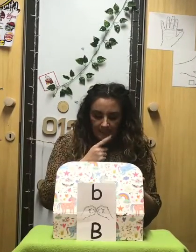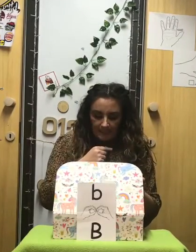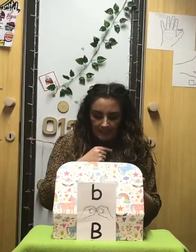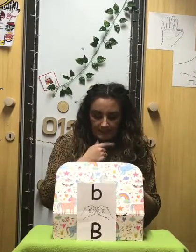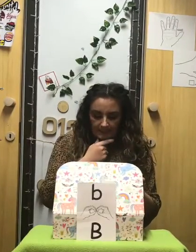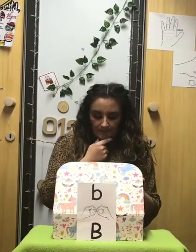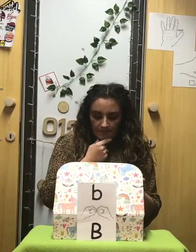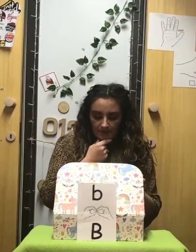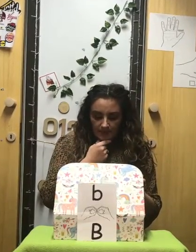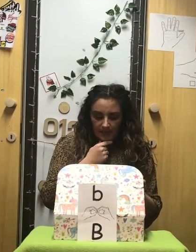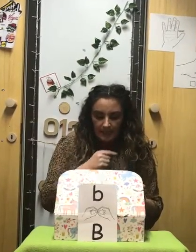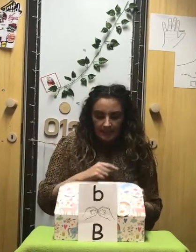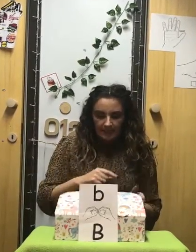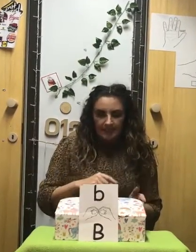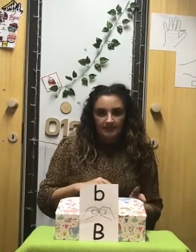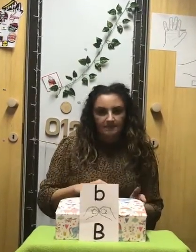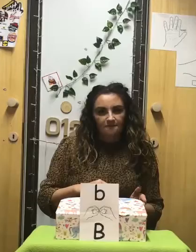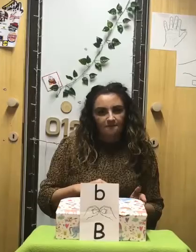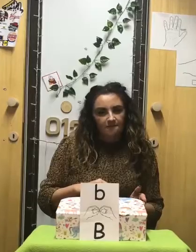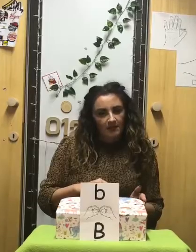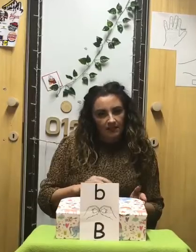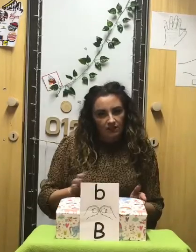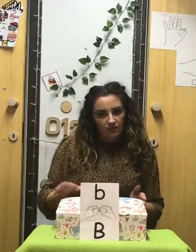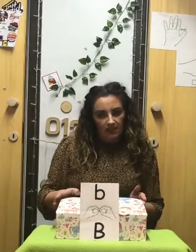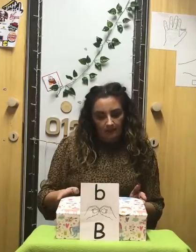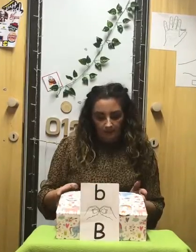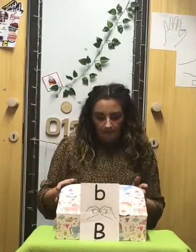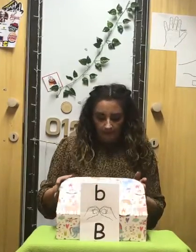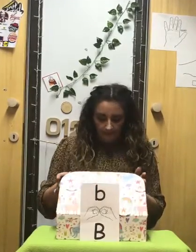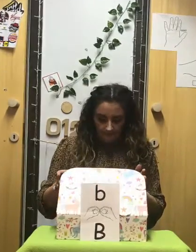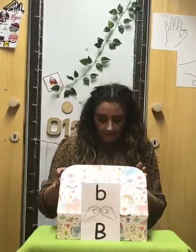It's something that is a sphere shape.